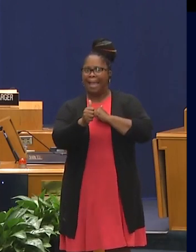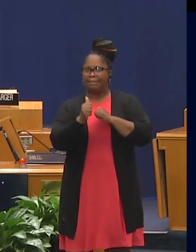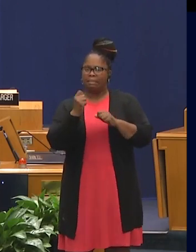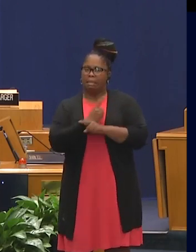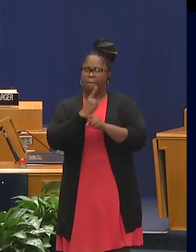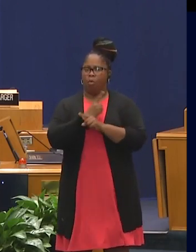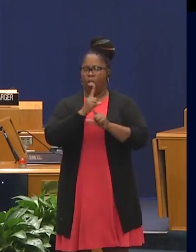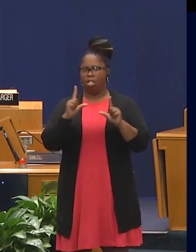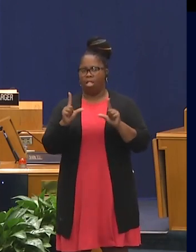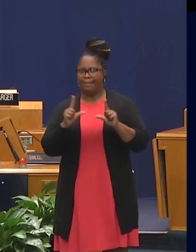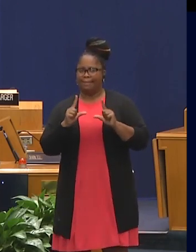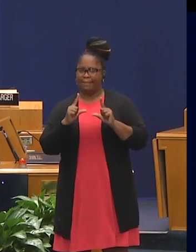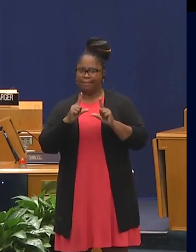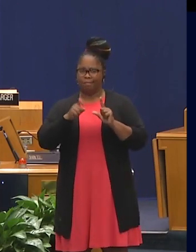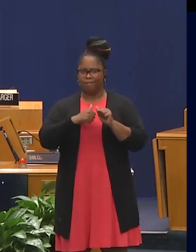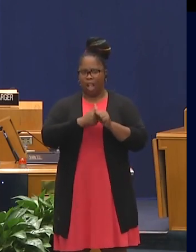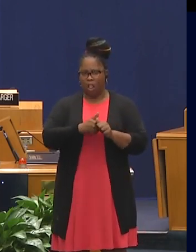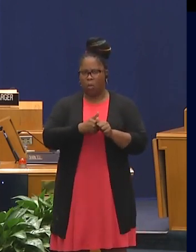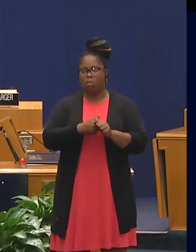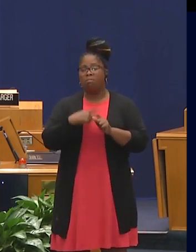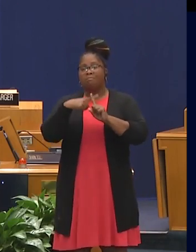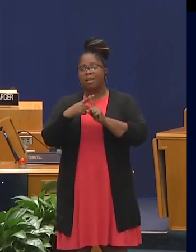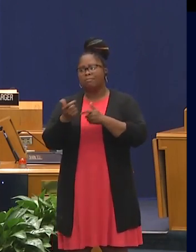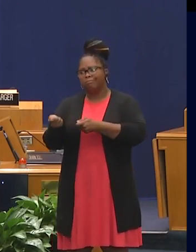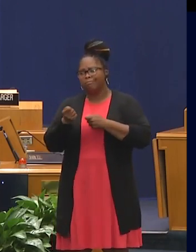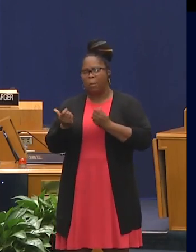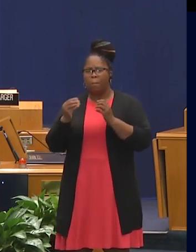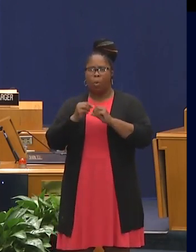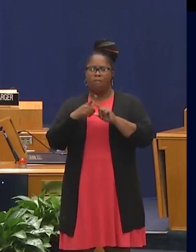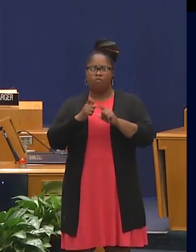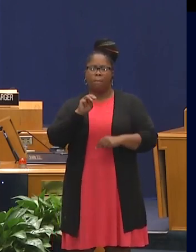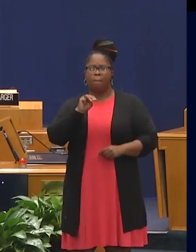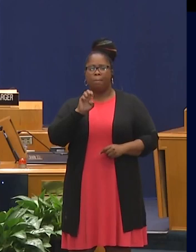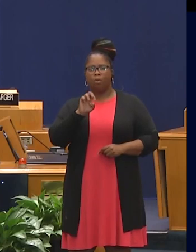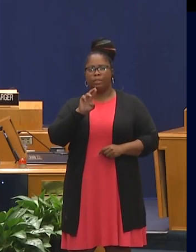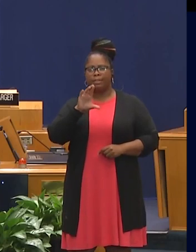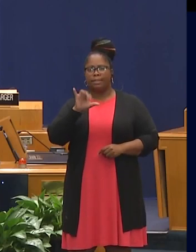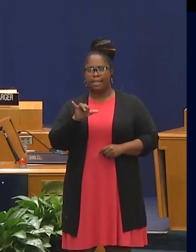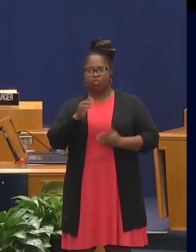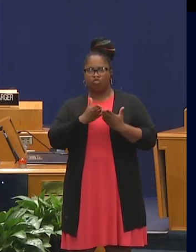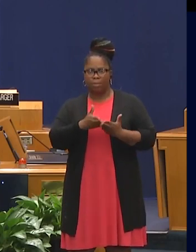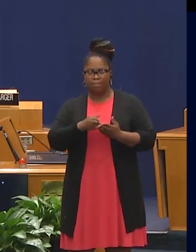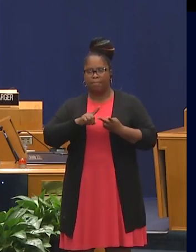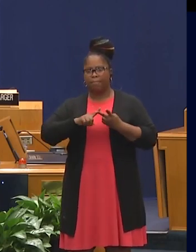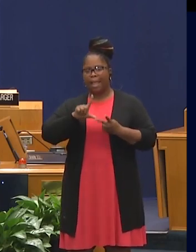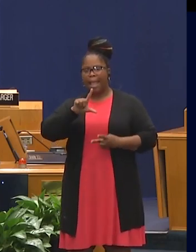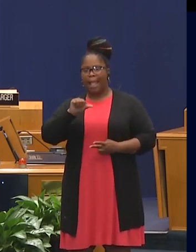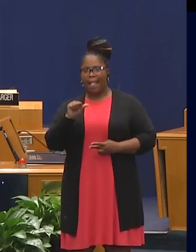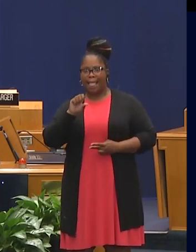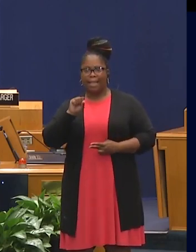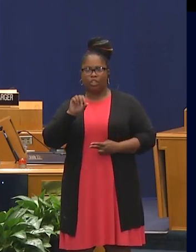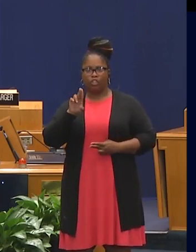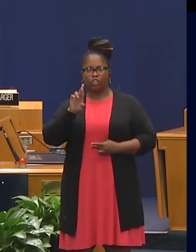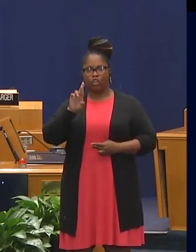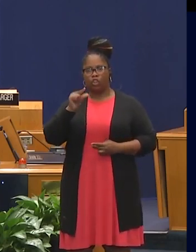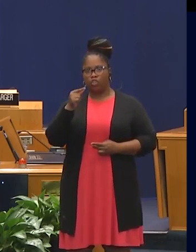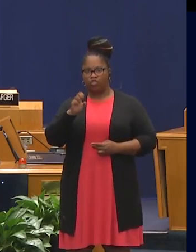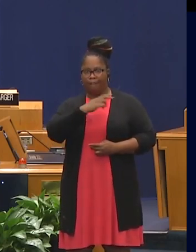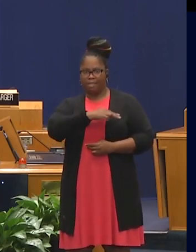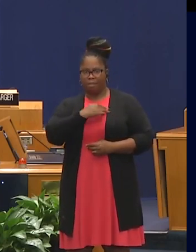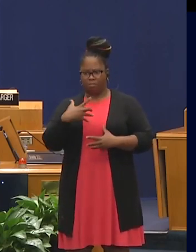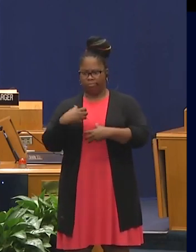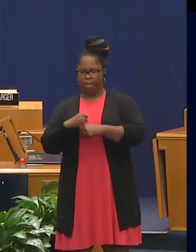well as the capacity that's been brought online through resources such as the Mercy Ship and the LA Surge Hospital, or the LASH. Among